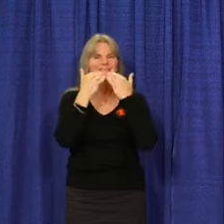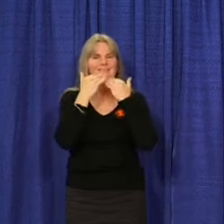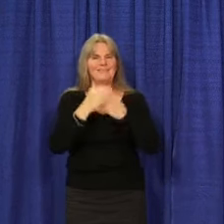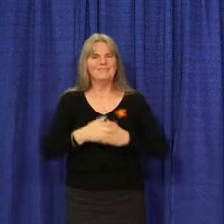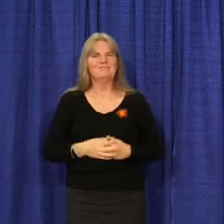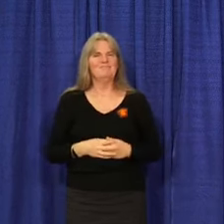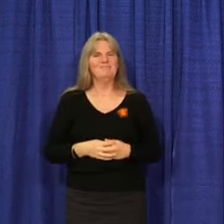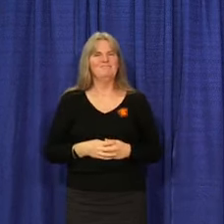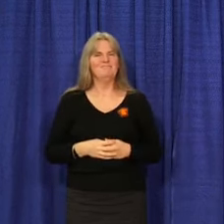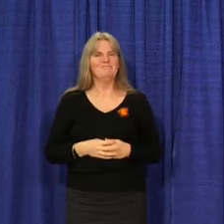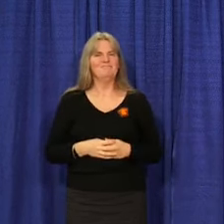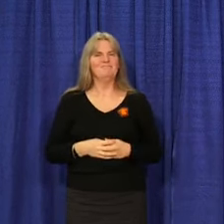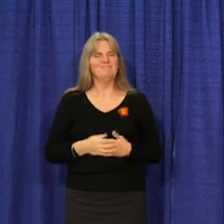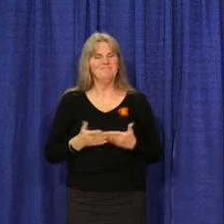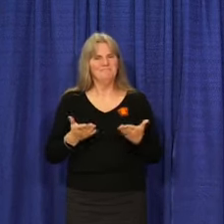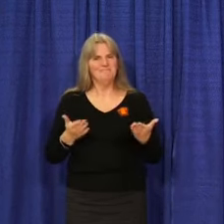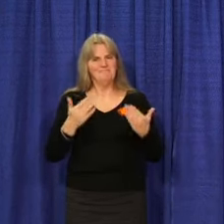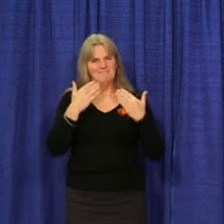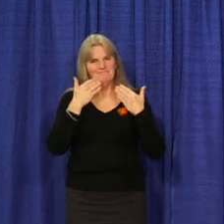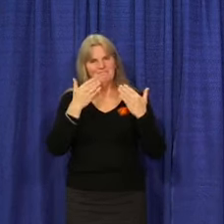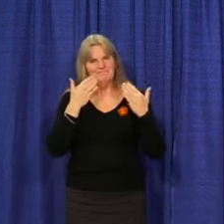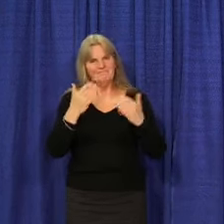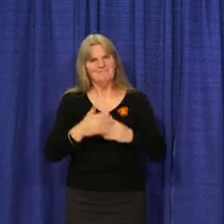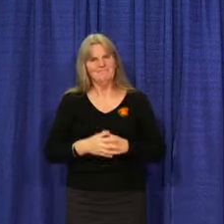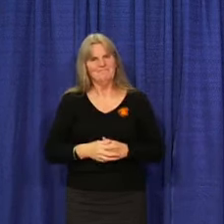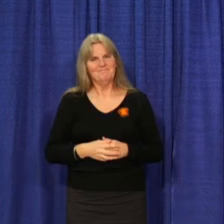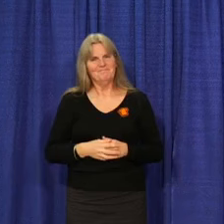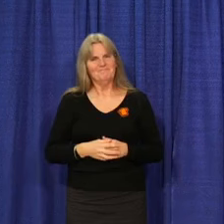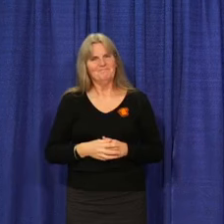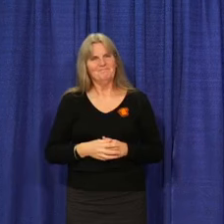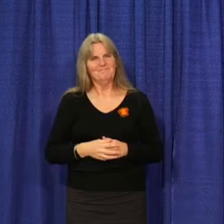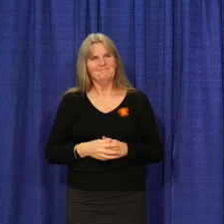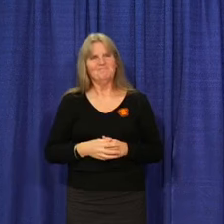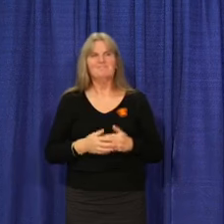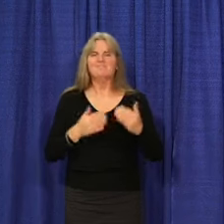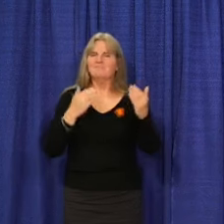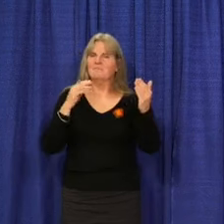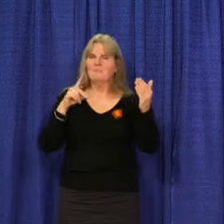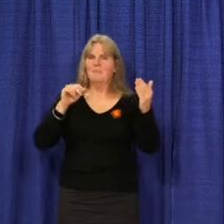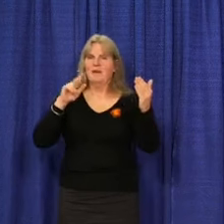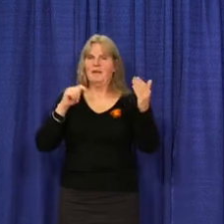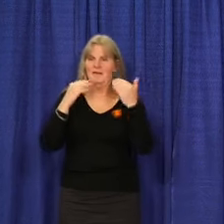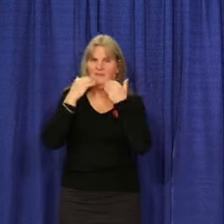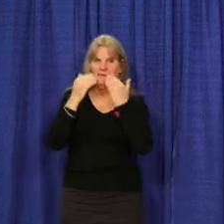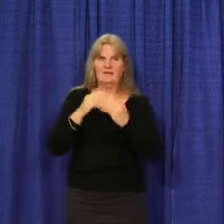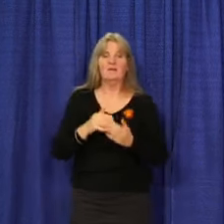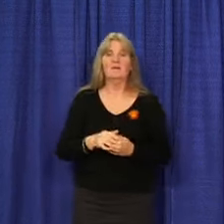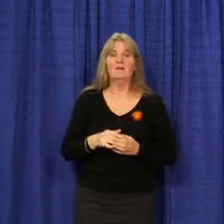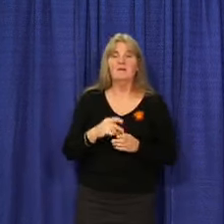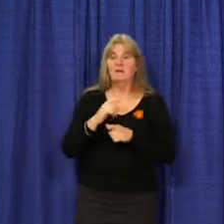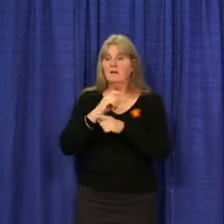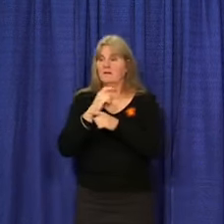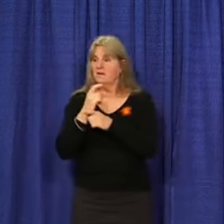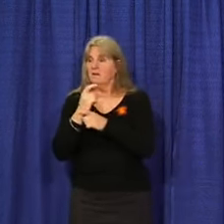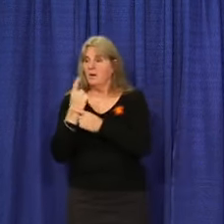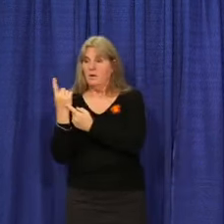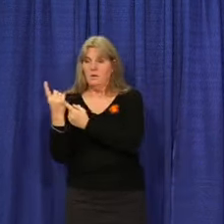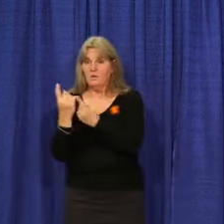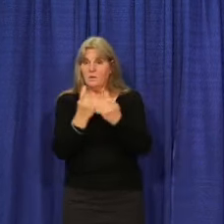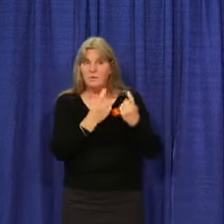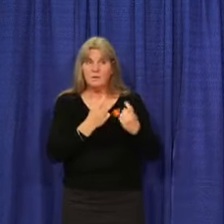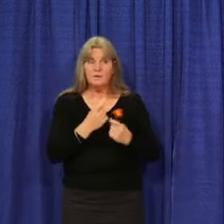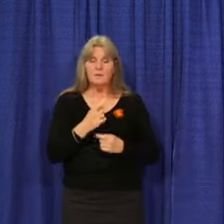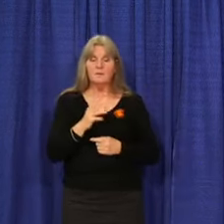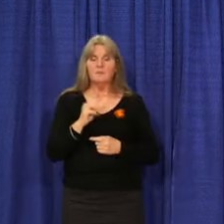Merci. Merci. Merci Cho. Ganonshish. Thank you. We'll go now to the phone lines, and we'll begin with